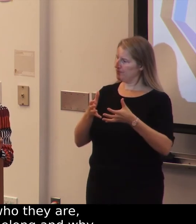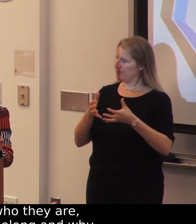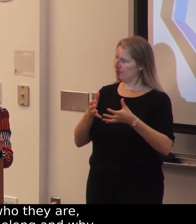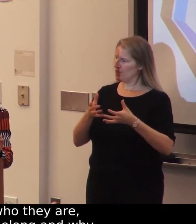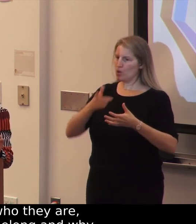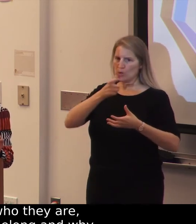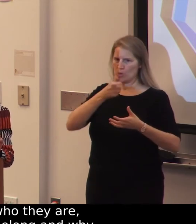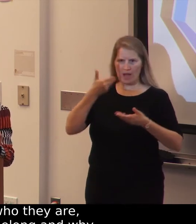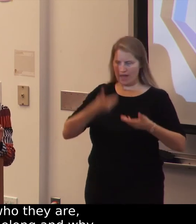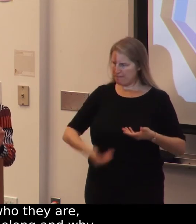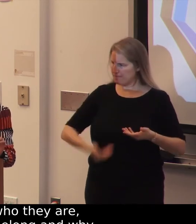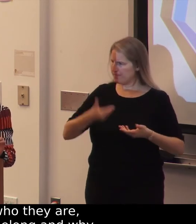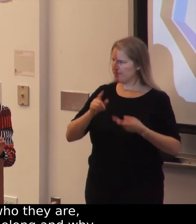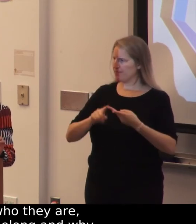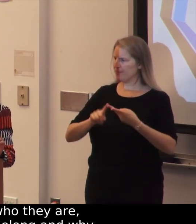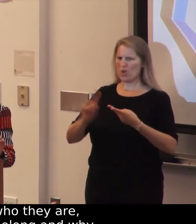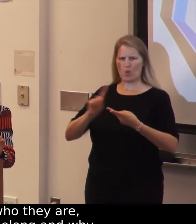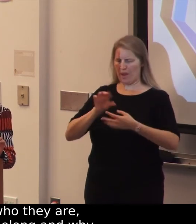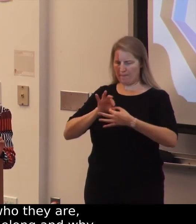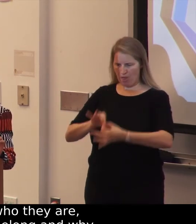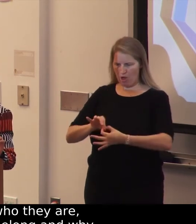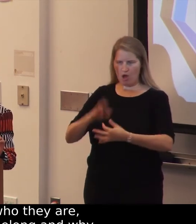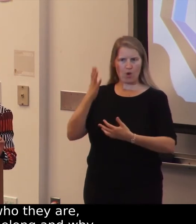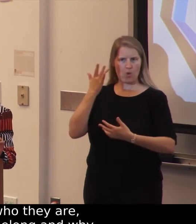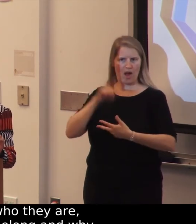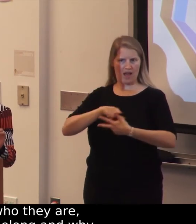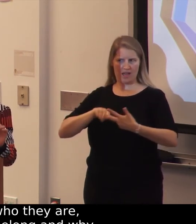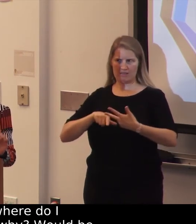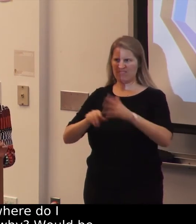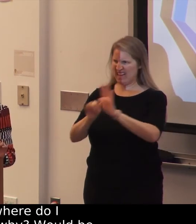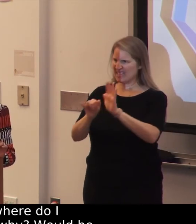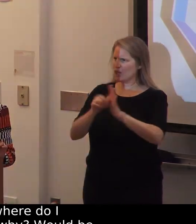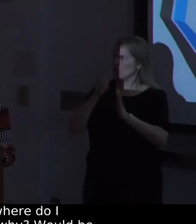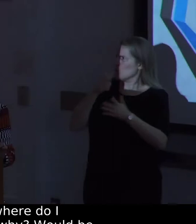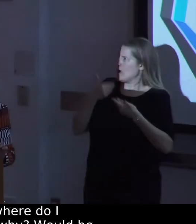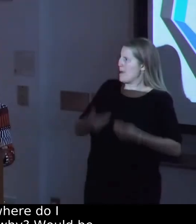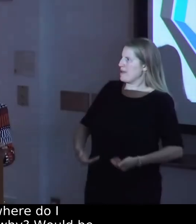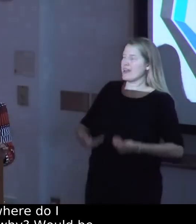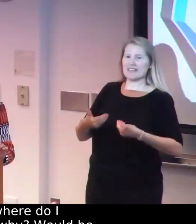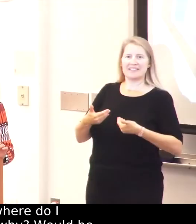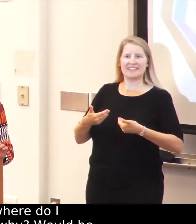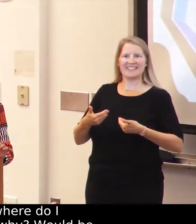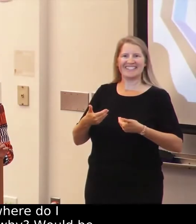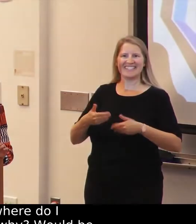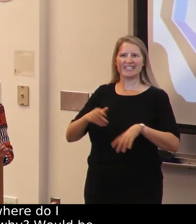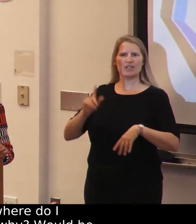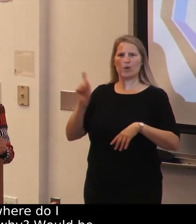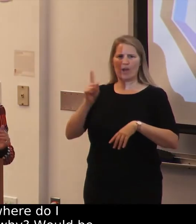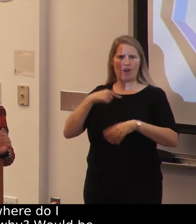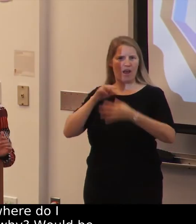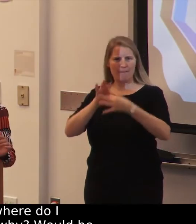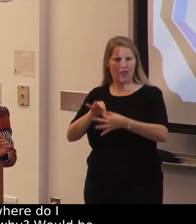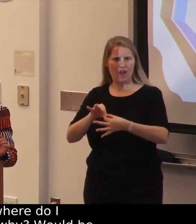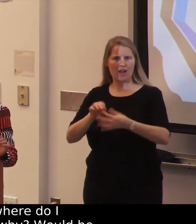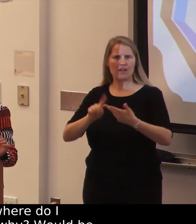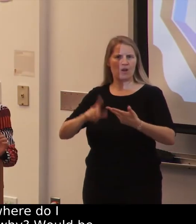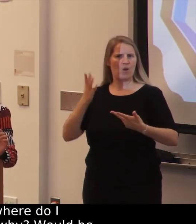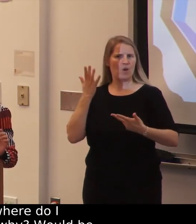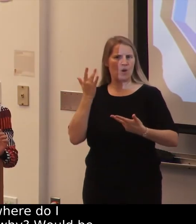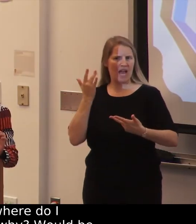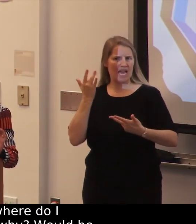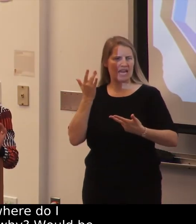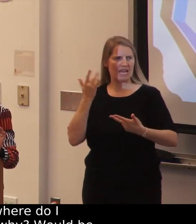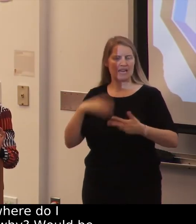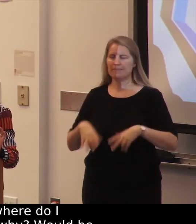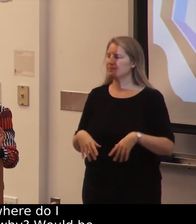sense of who they are, where they belong, and why. That's identity. Who am I? Where do I belong? And why? Okay,